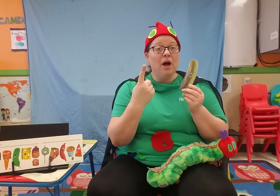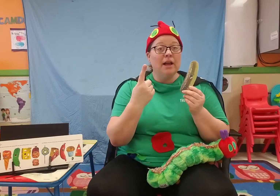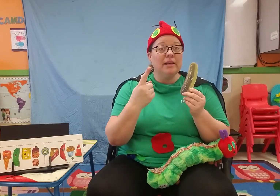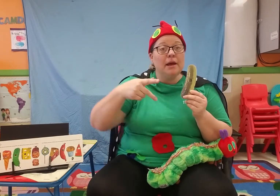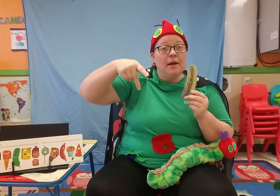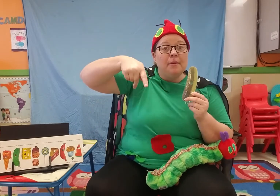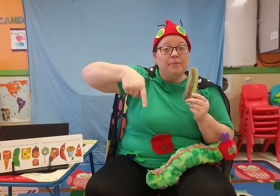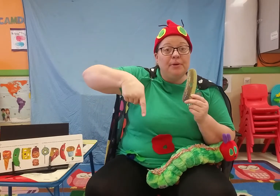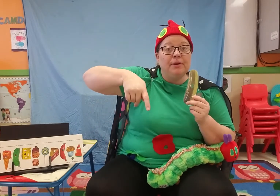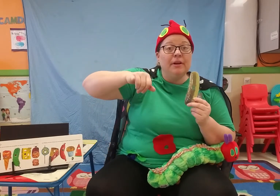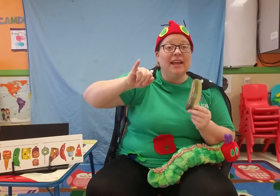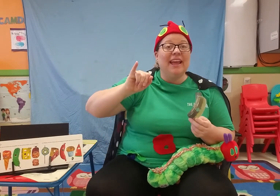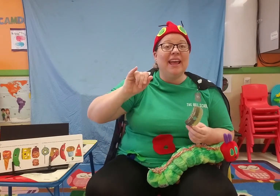one